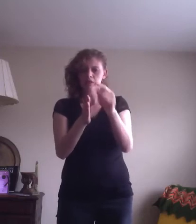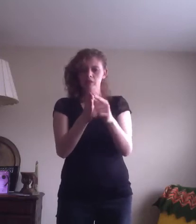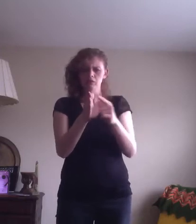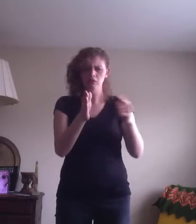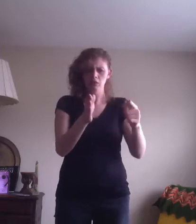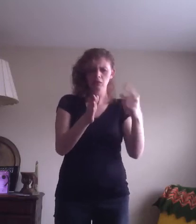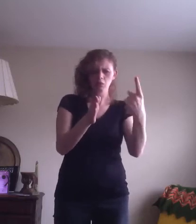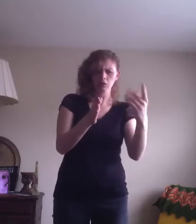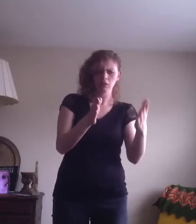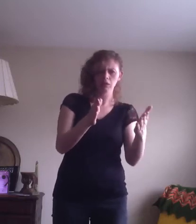What would be your guess?